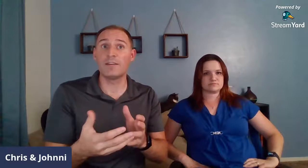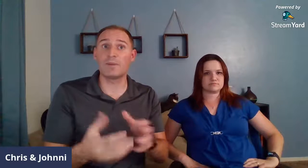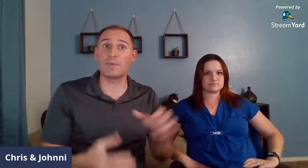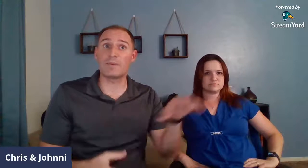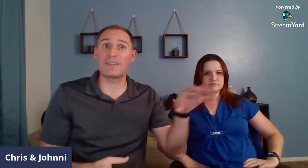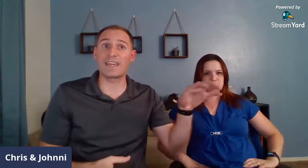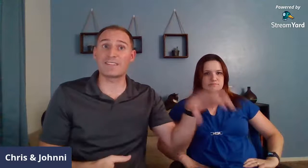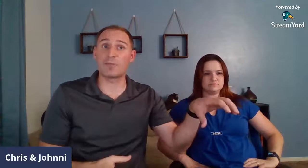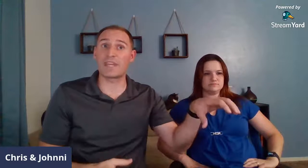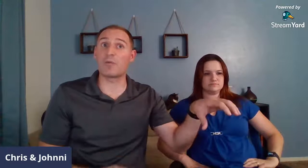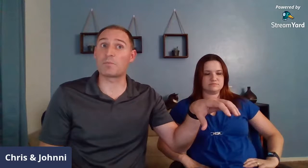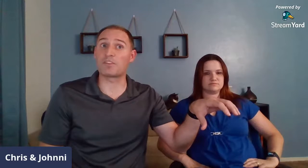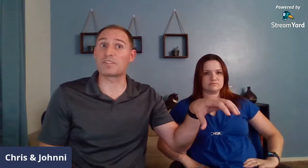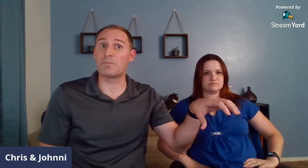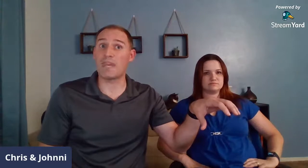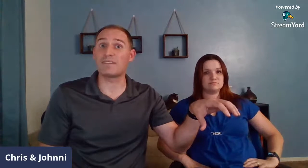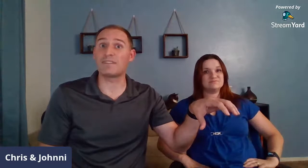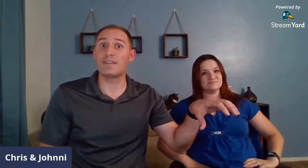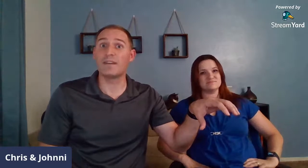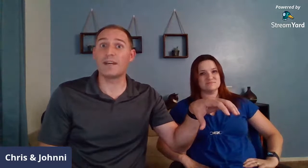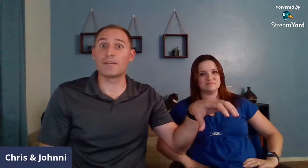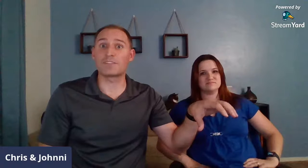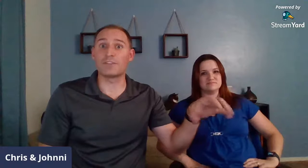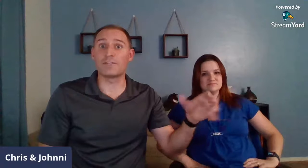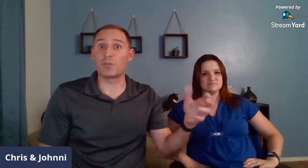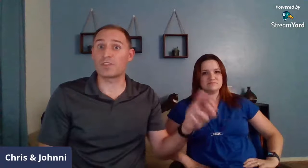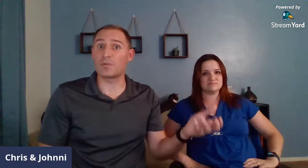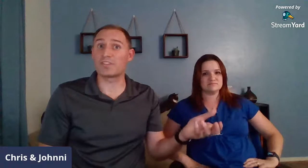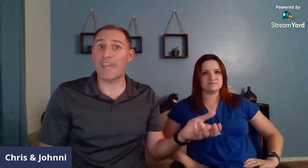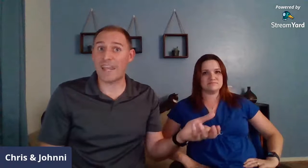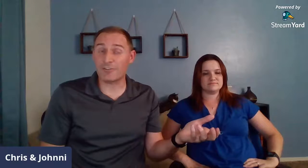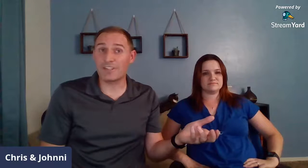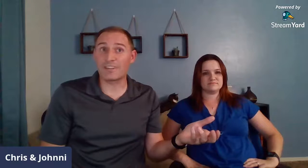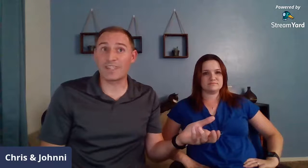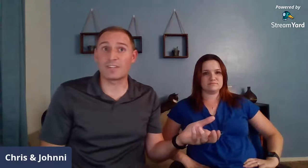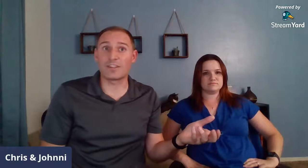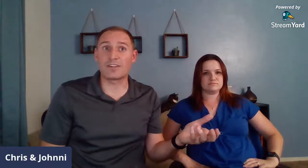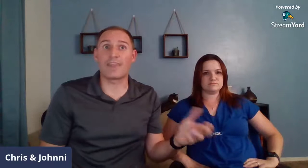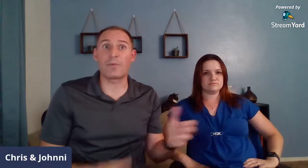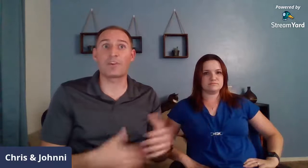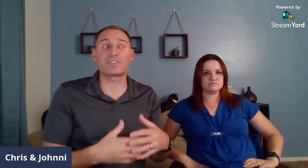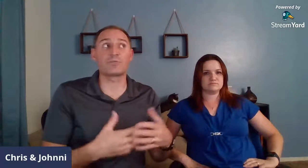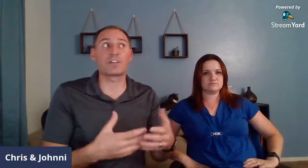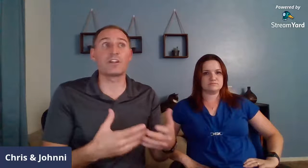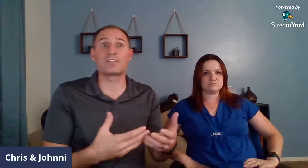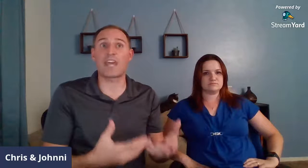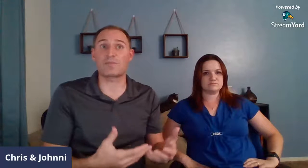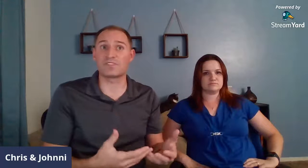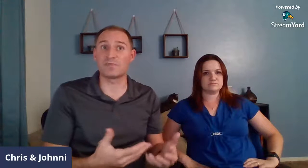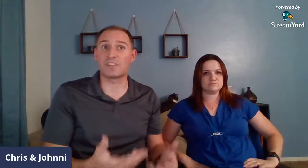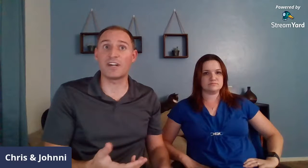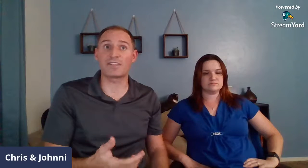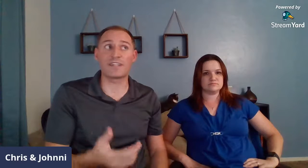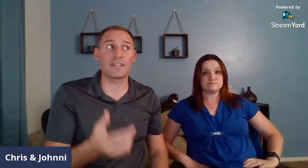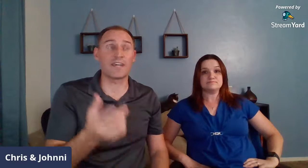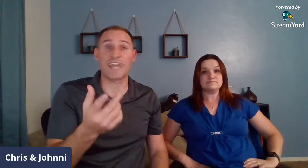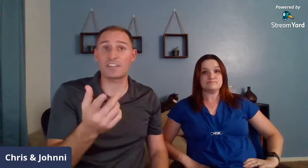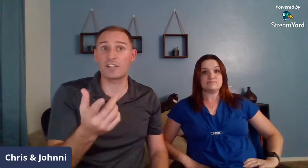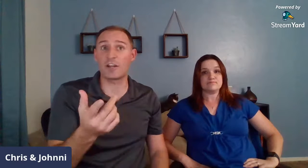but maybe that's not what that one person meant. So if you want the most accurate, then that person would close caption themselves. Like Ashley Clark